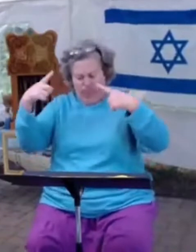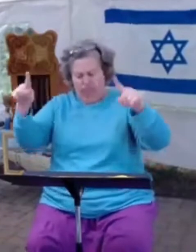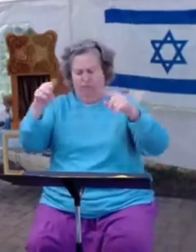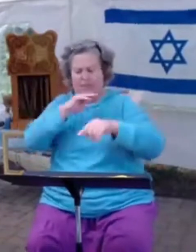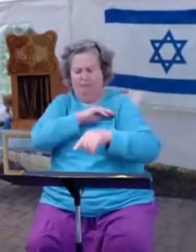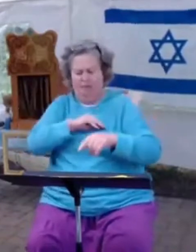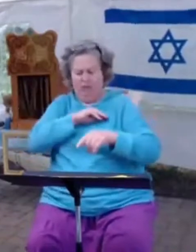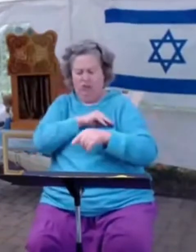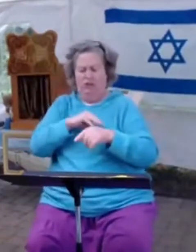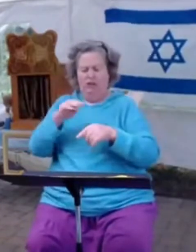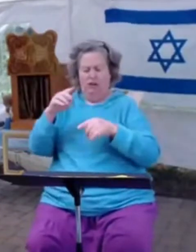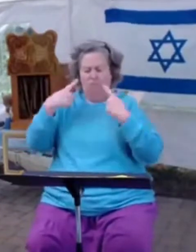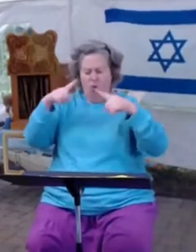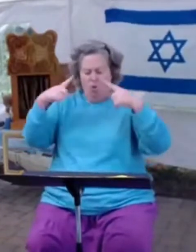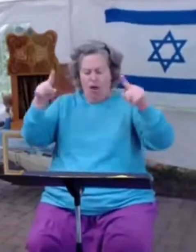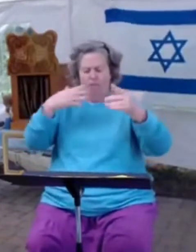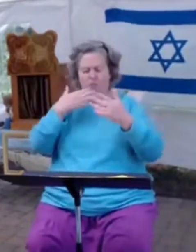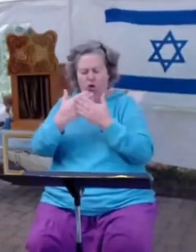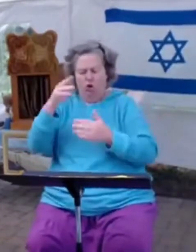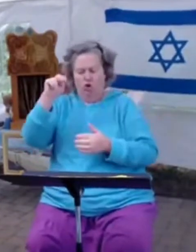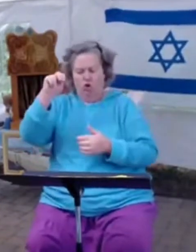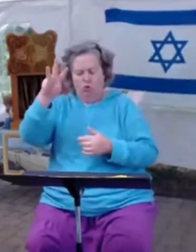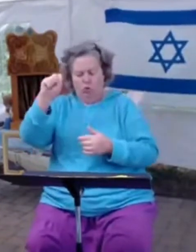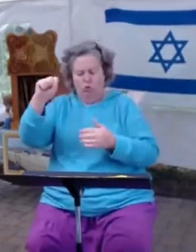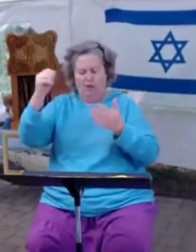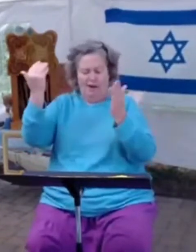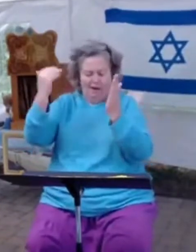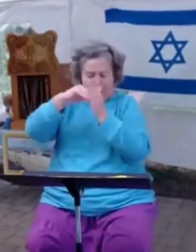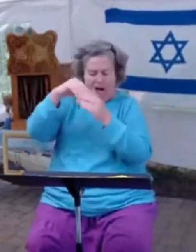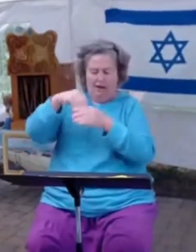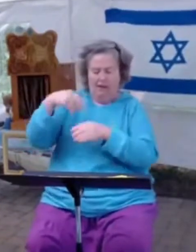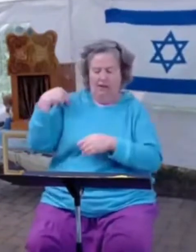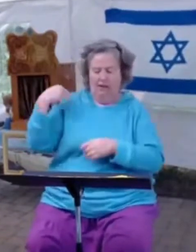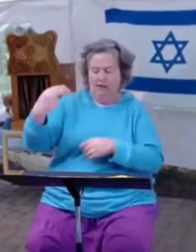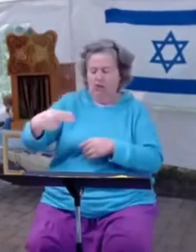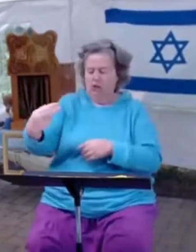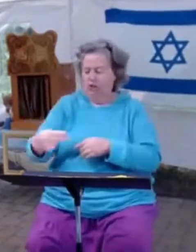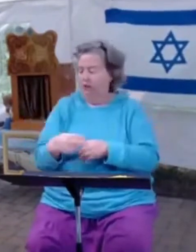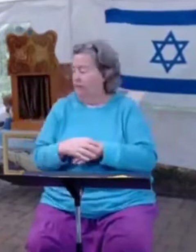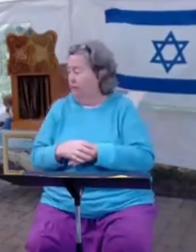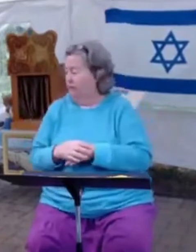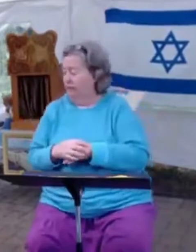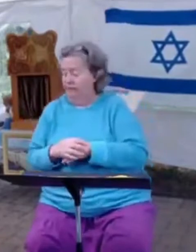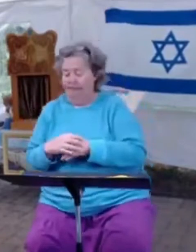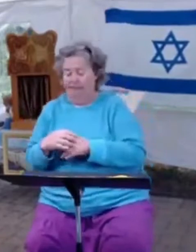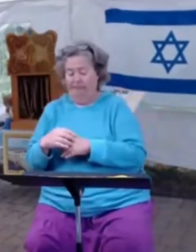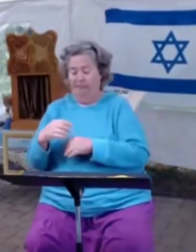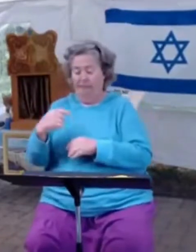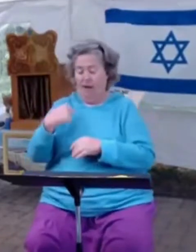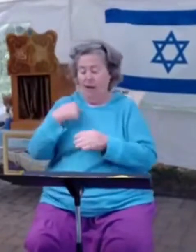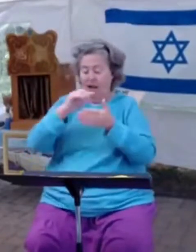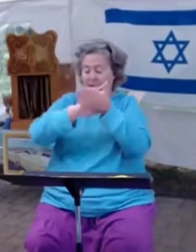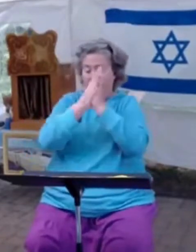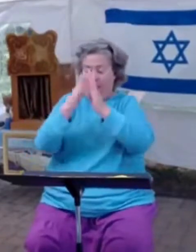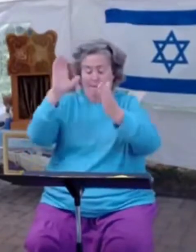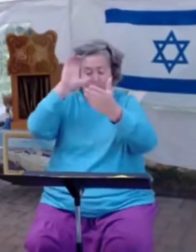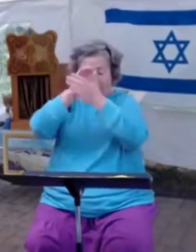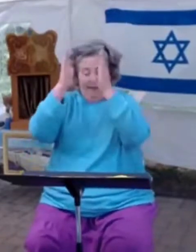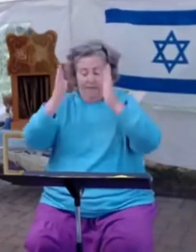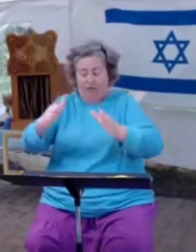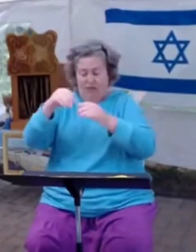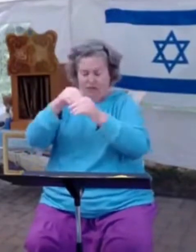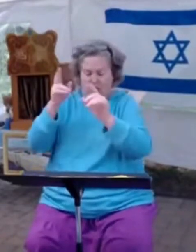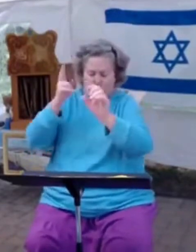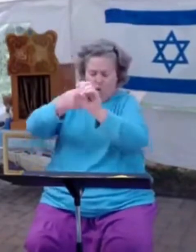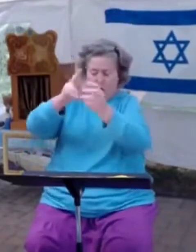teaches. But their non-prejudicial lifestyle became the miracle that attracted the disillusioned souls around